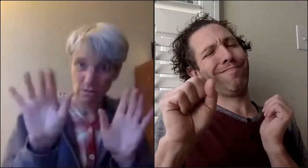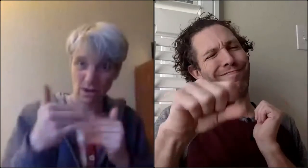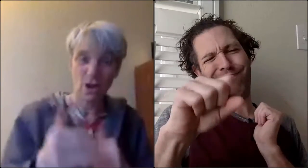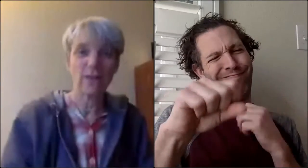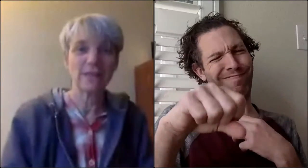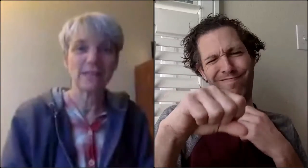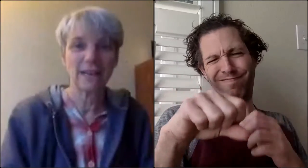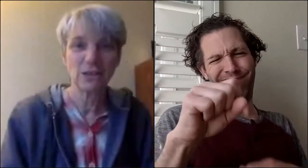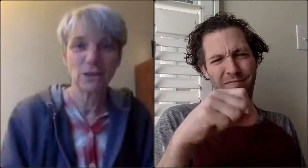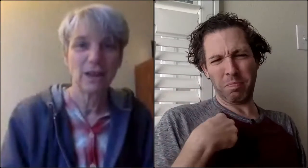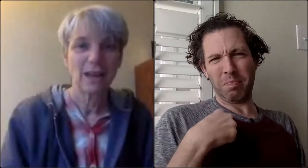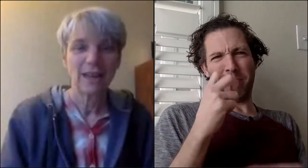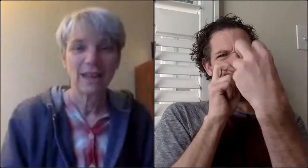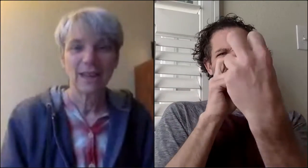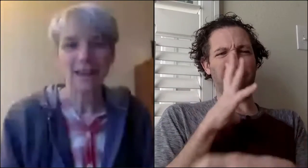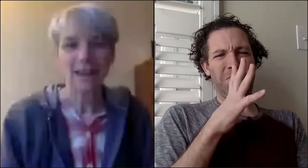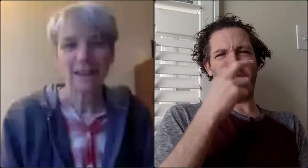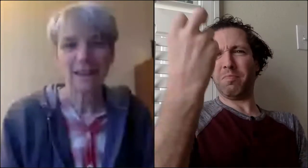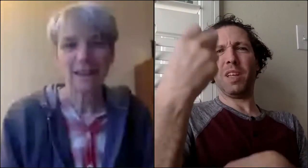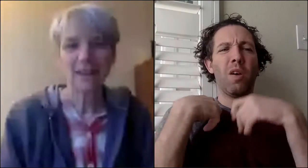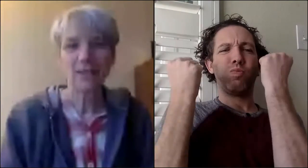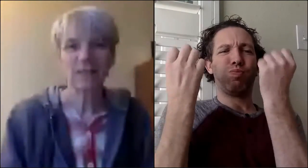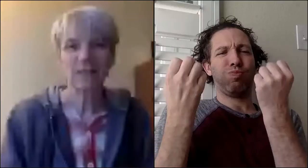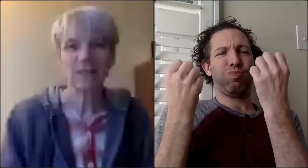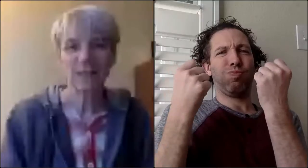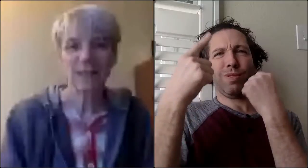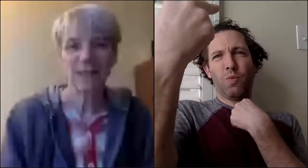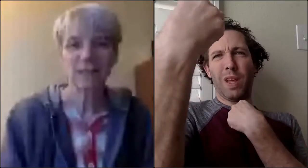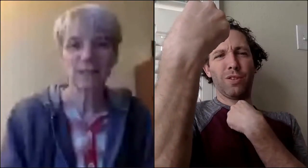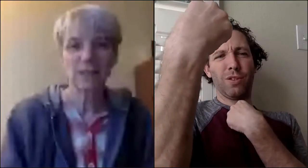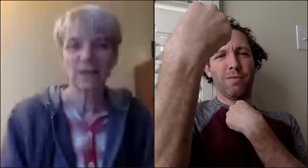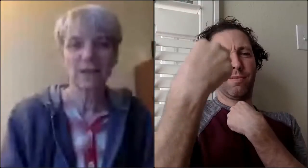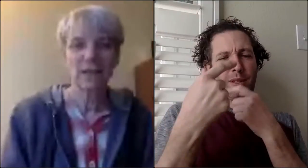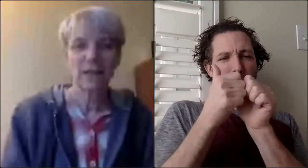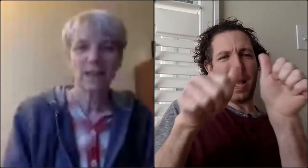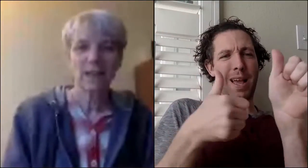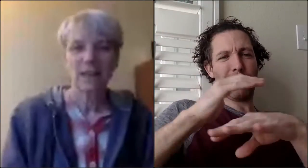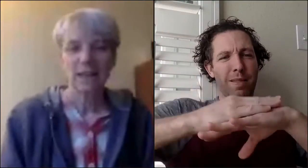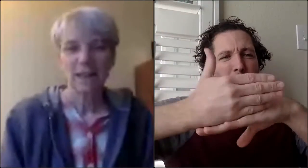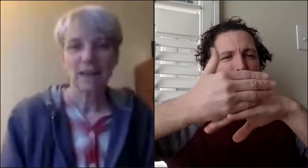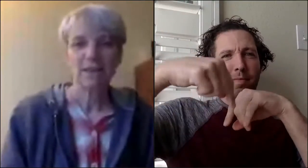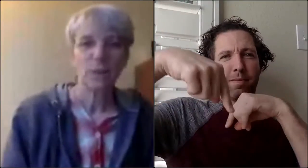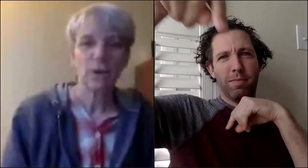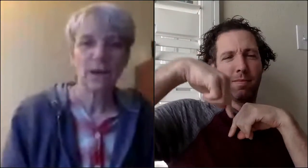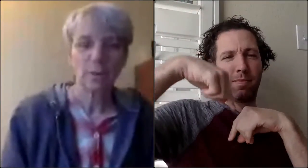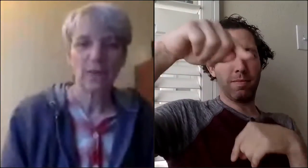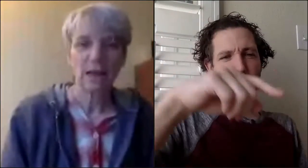Oh yeah, that's not an issue. Okay. Yeah. No, that's fine. Yeah, 6 feet is fine. Yeah, we don't have to be that